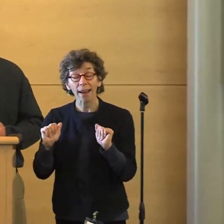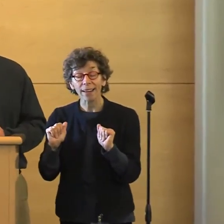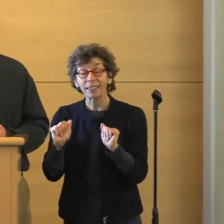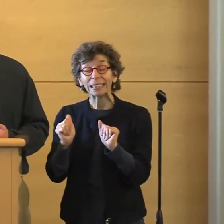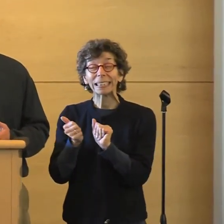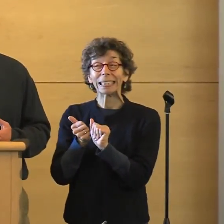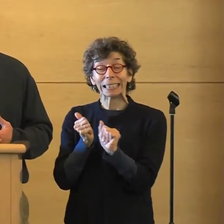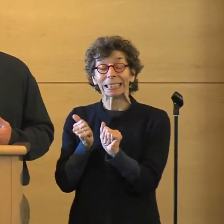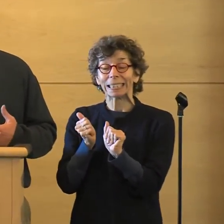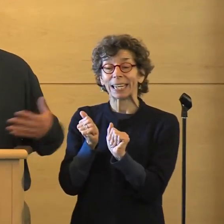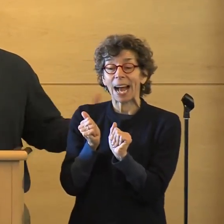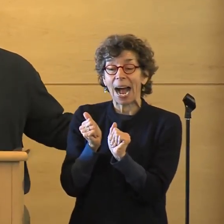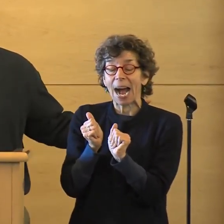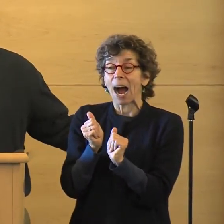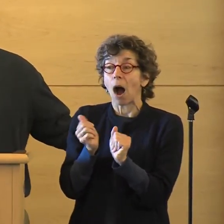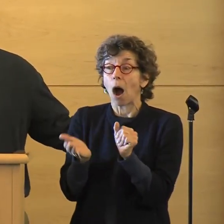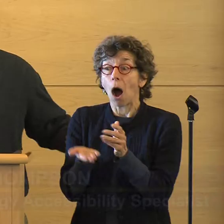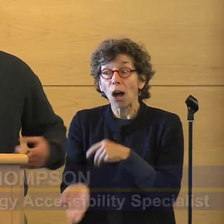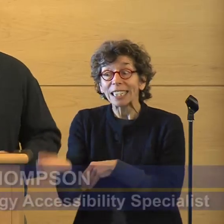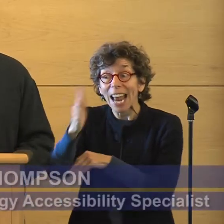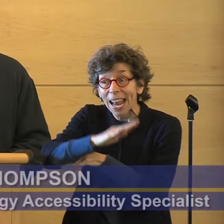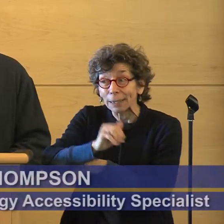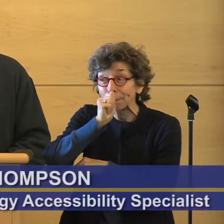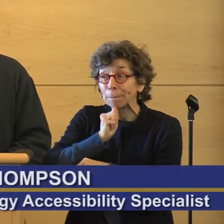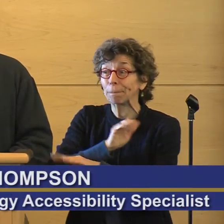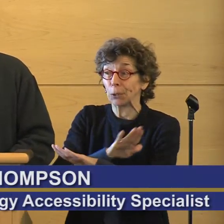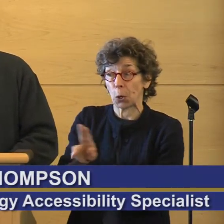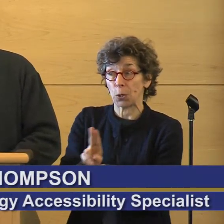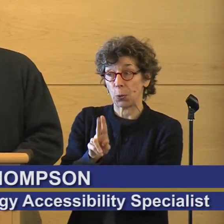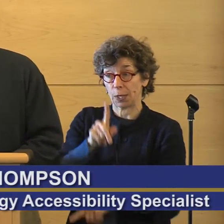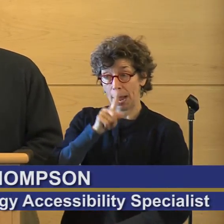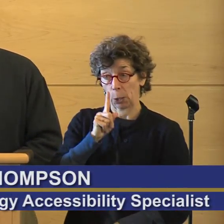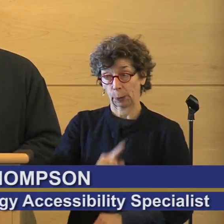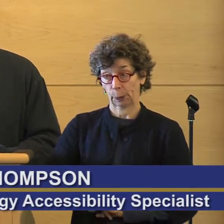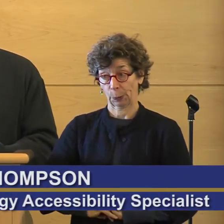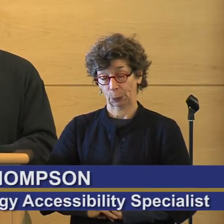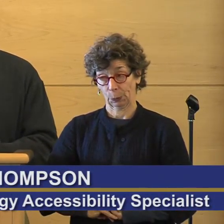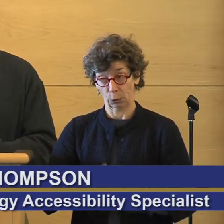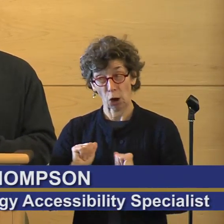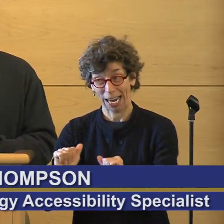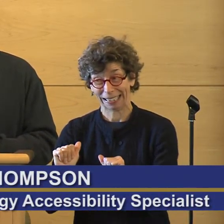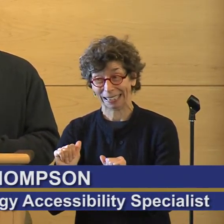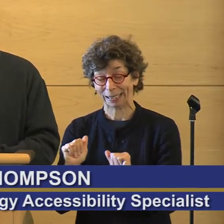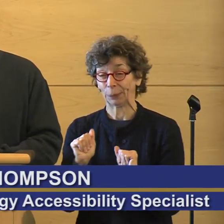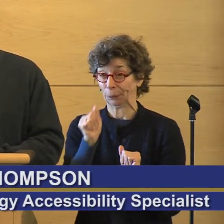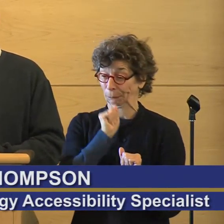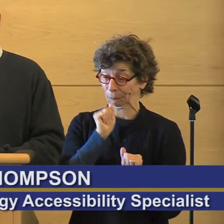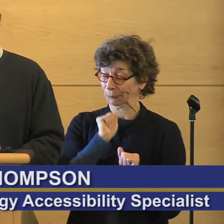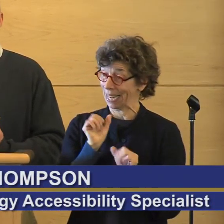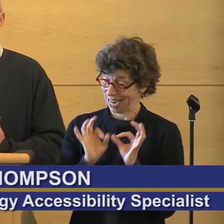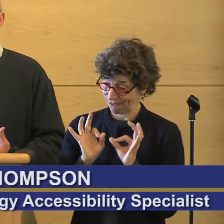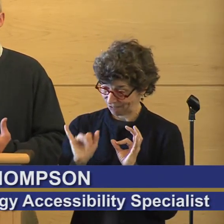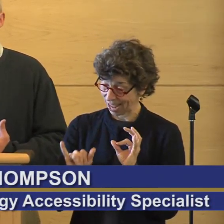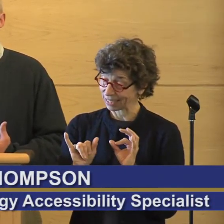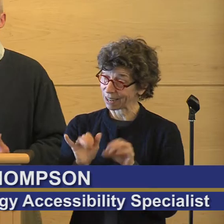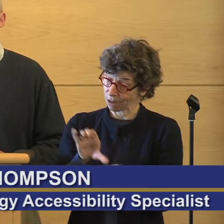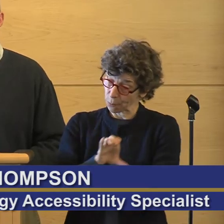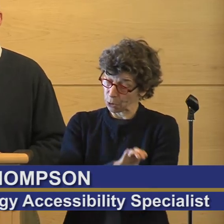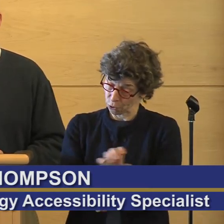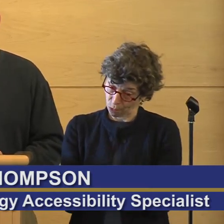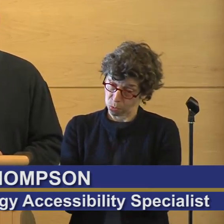just try using any web page without using a mouse. Resist the urge to touch your mouse if you are a mouse